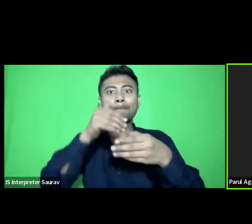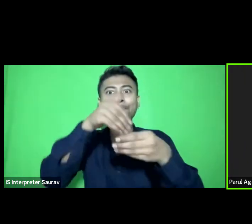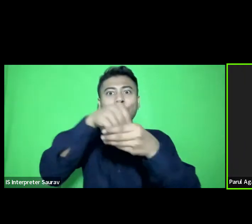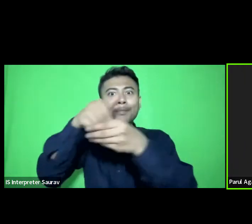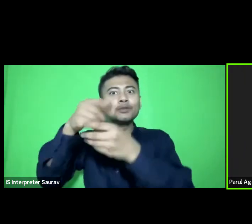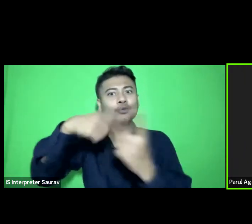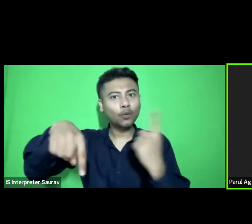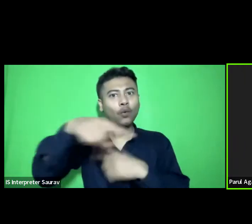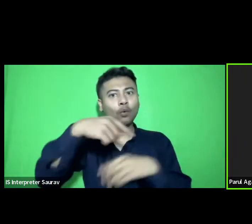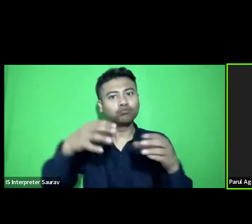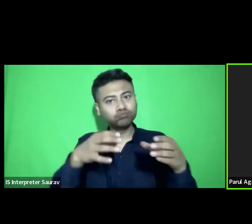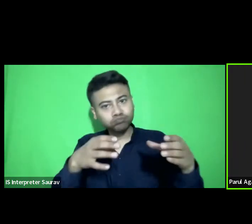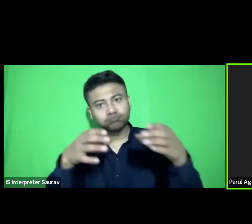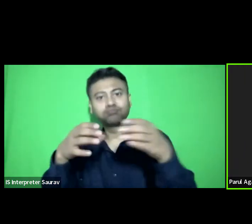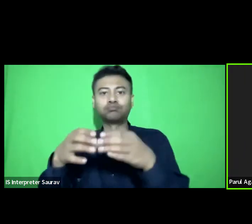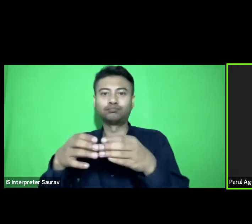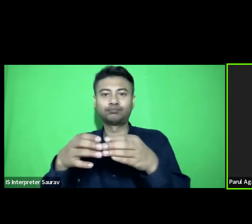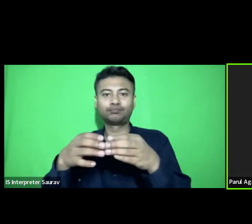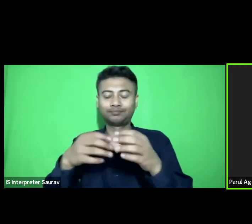again for your time.